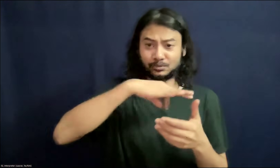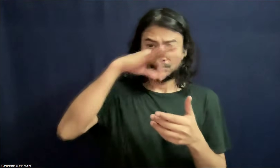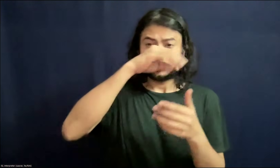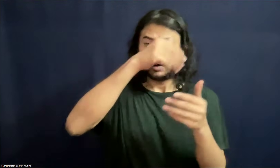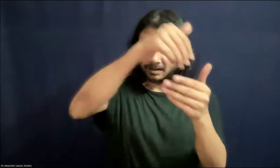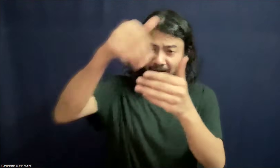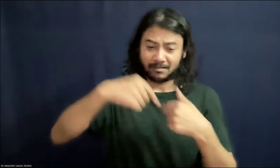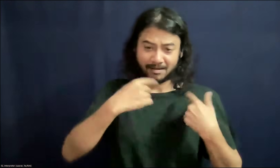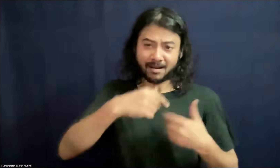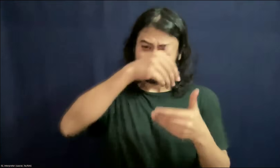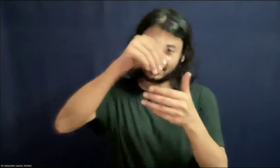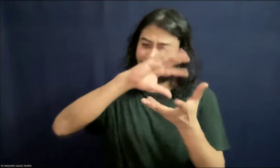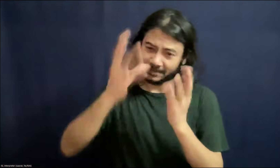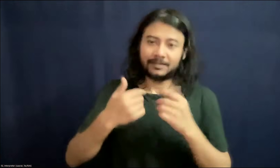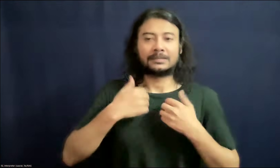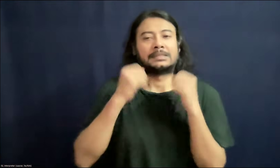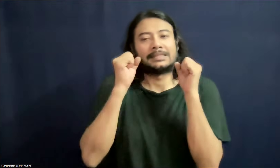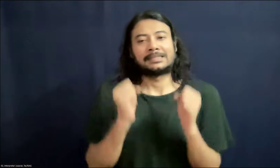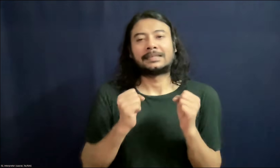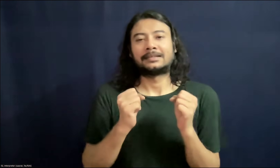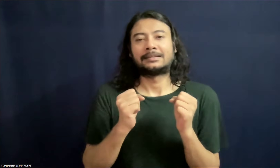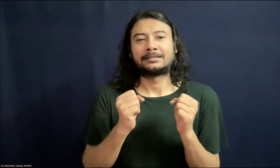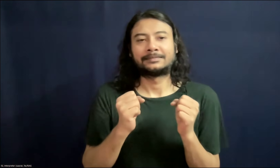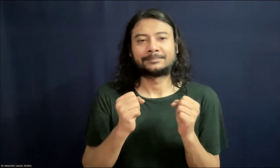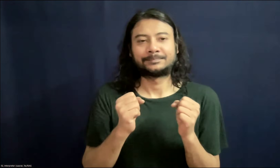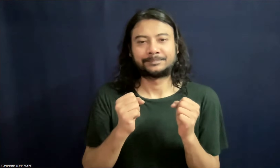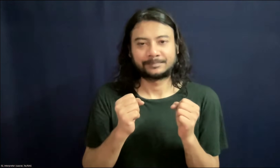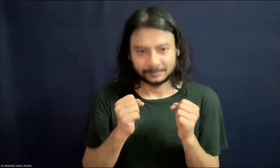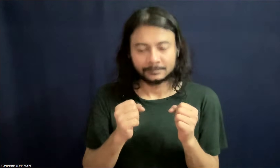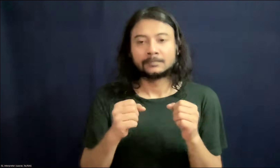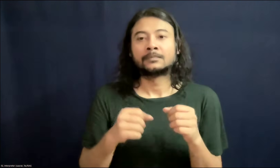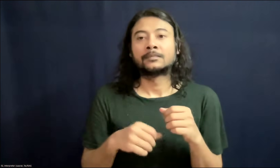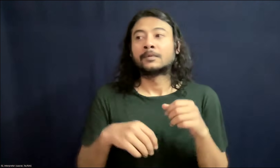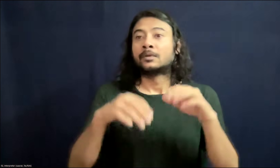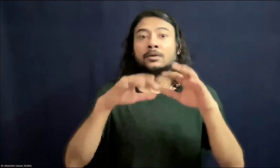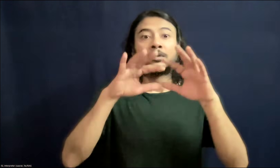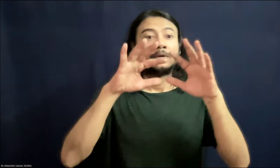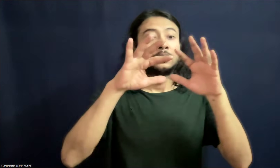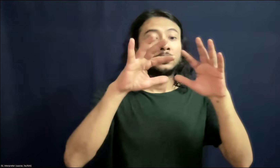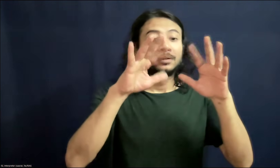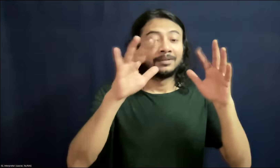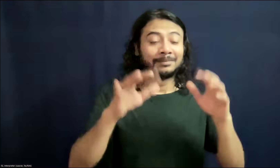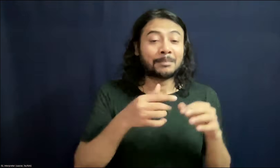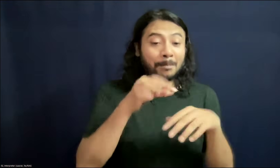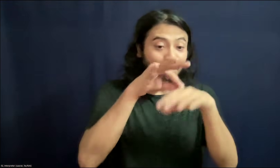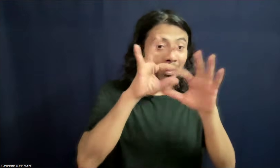I am the source of everything that you see in this material world, spiritual world. I am the source.